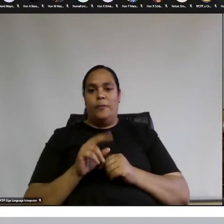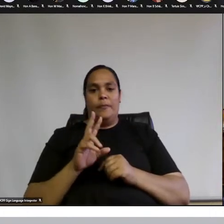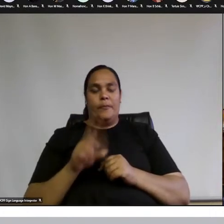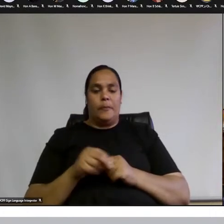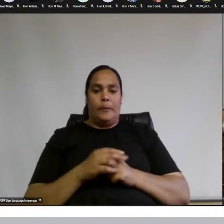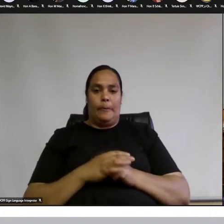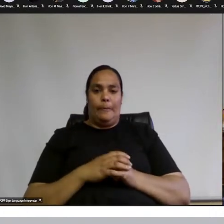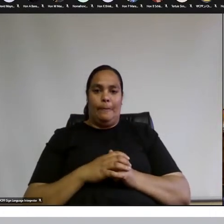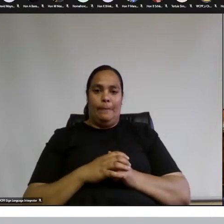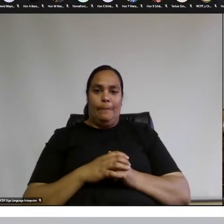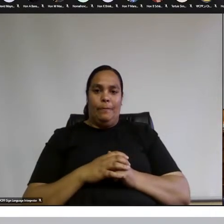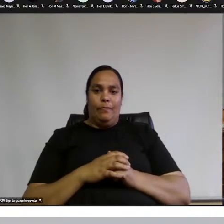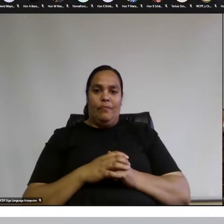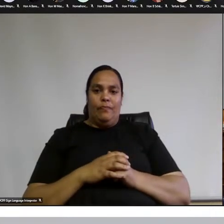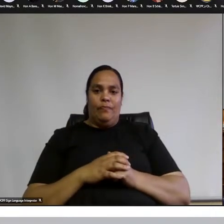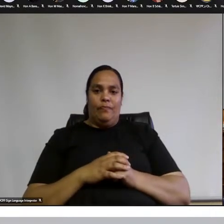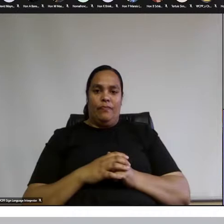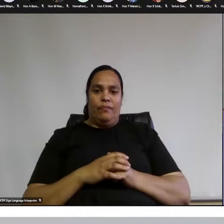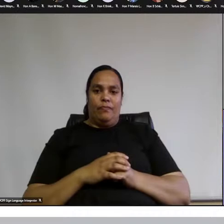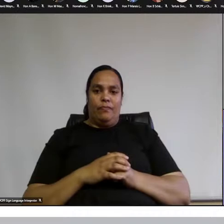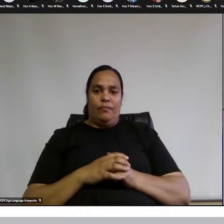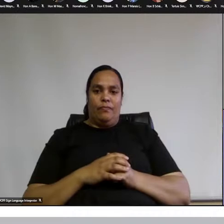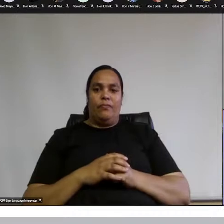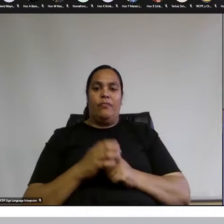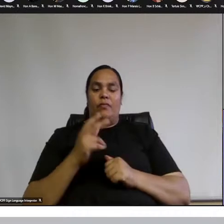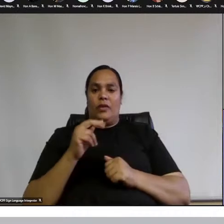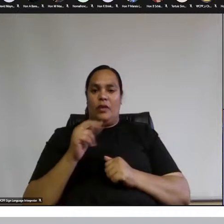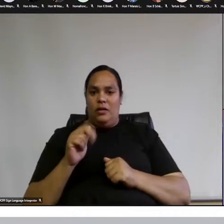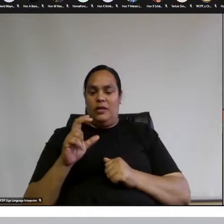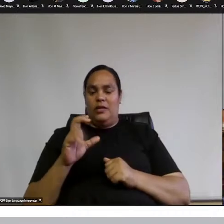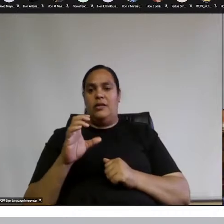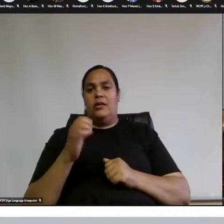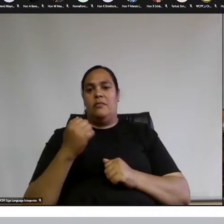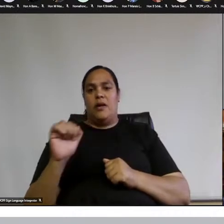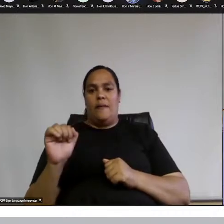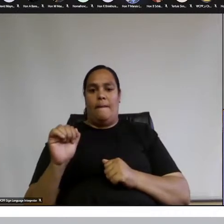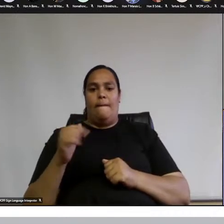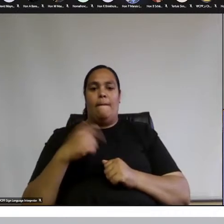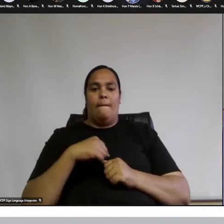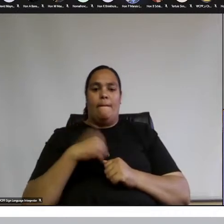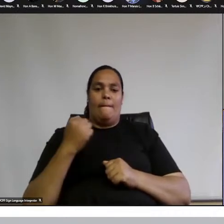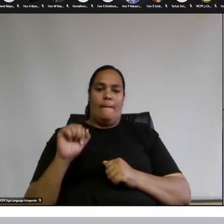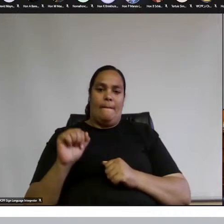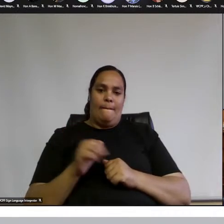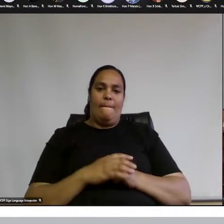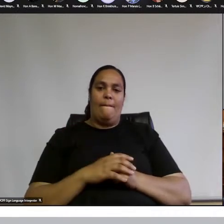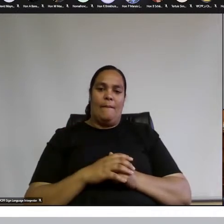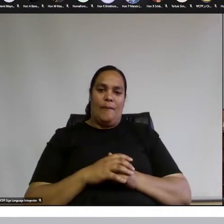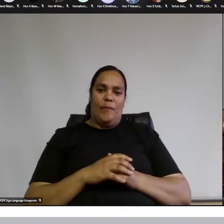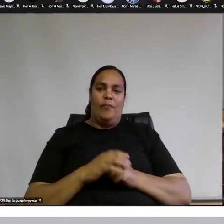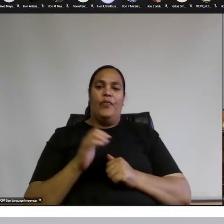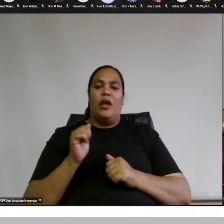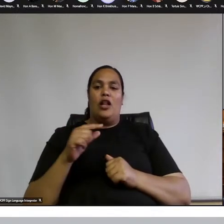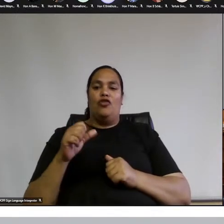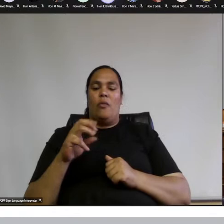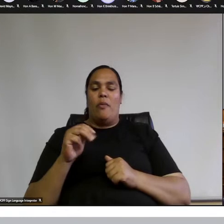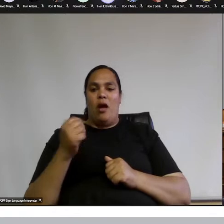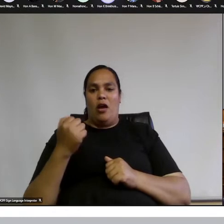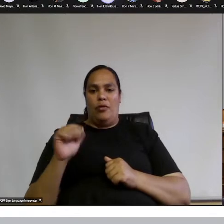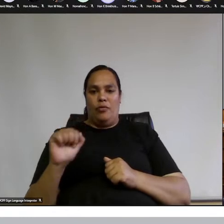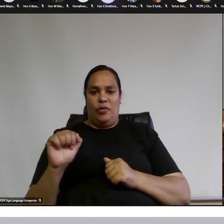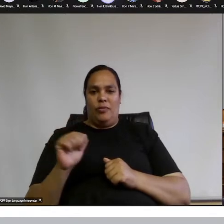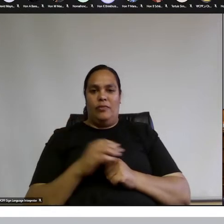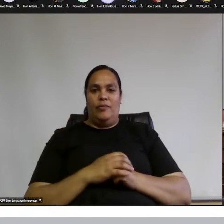No. There is an objection from the ANC. Yes, we object. Objection from the Al Freedom Jama Front. object, Speaker. Al